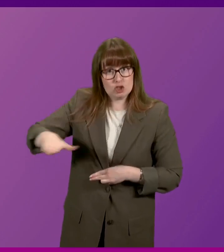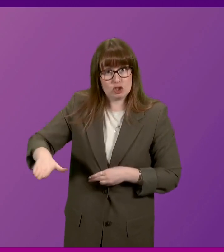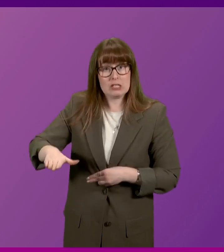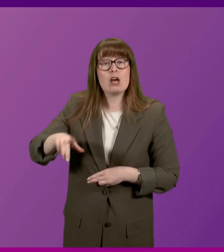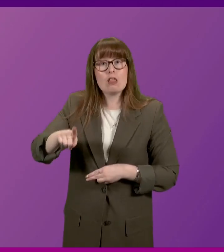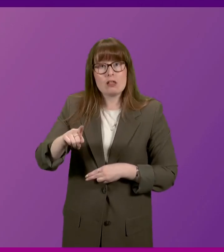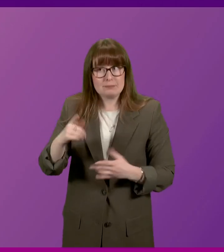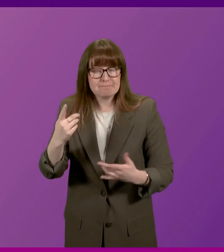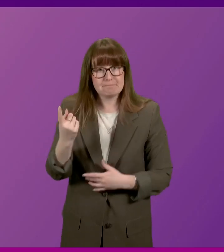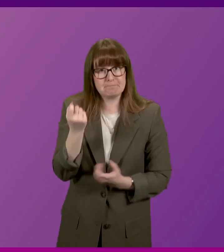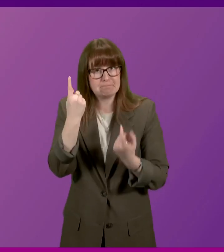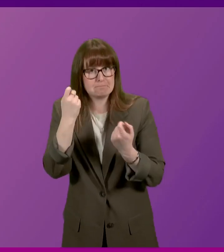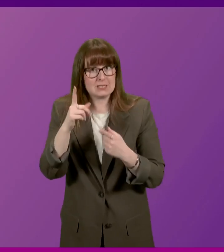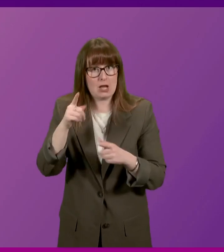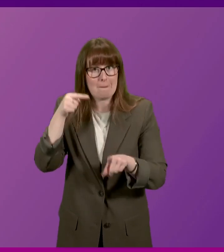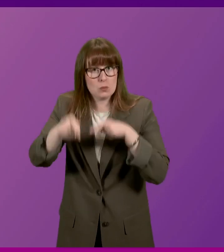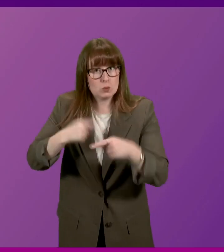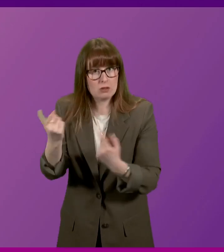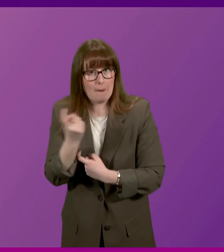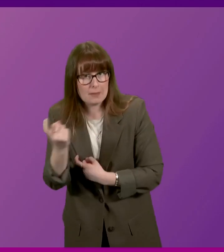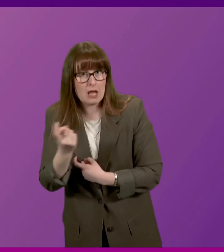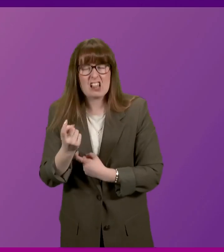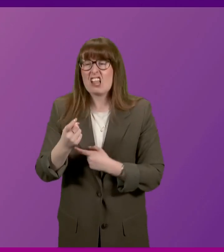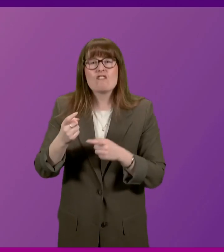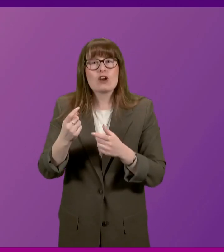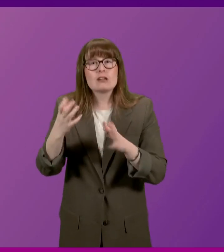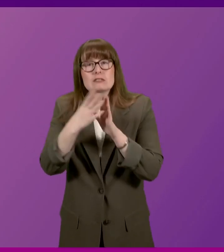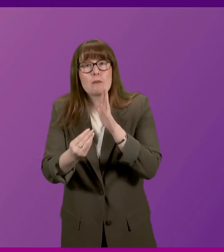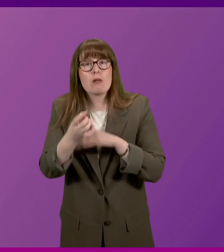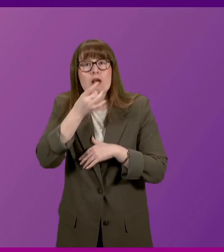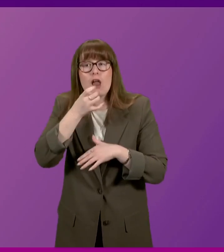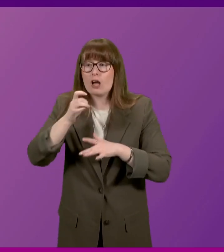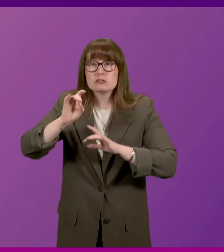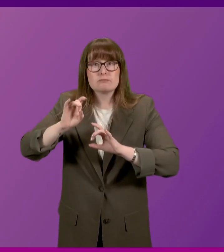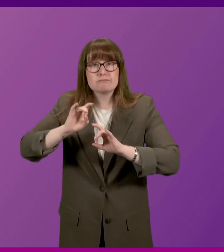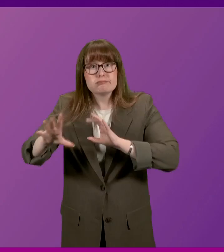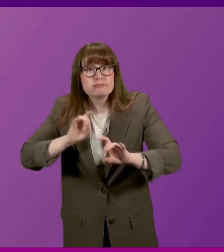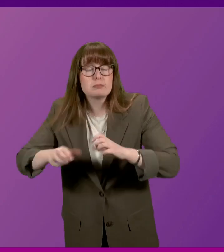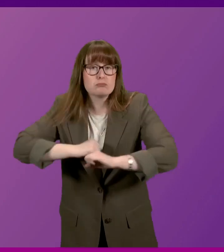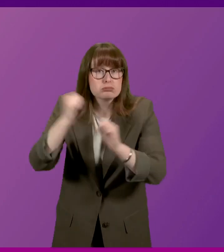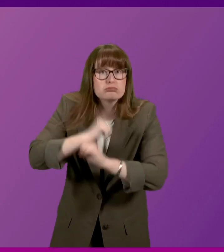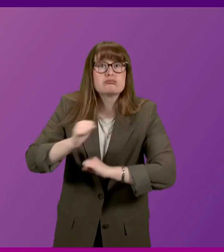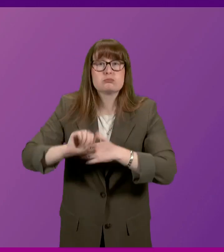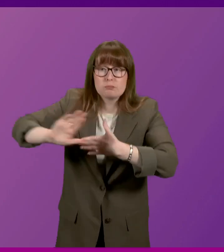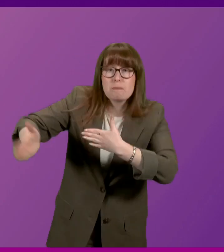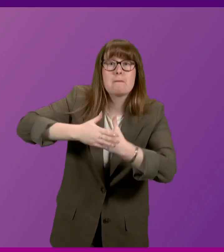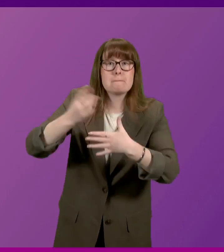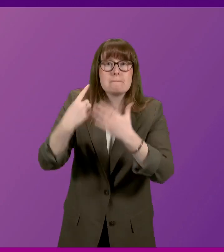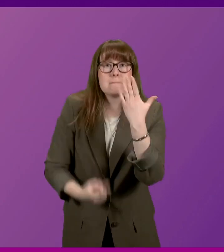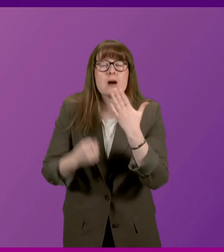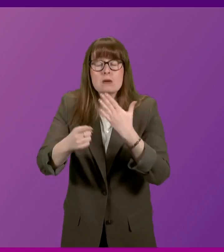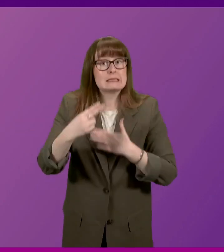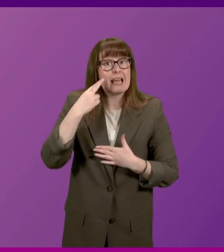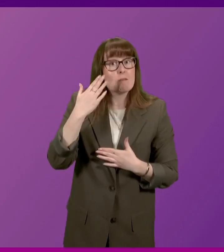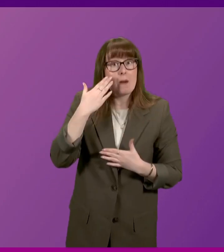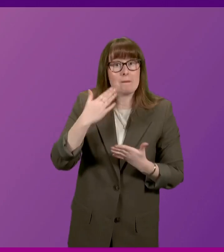their mothers maybe not. For example, doors shutting, glasses smashing, etc., threats shouted. And they are living in a kind of auditory world of